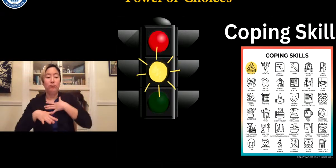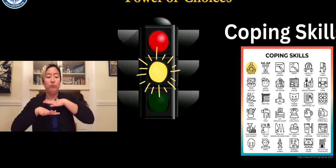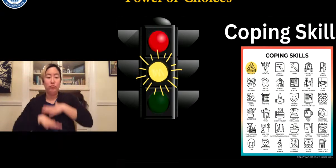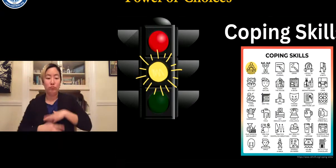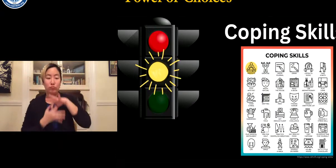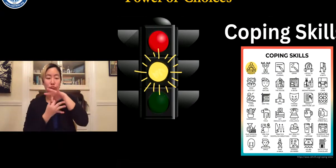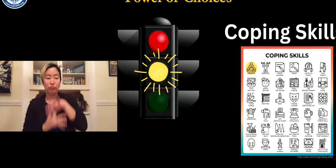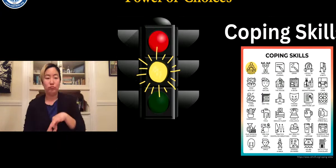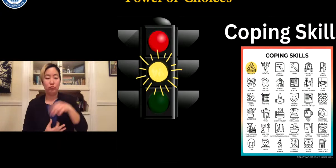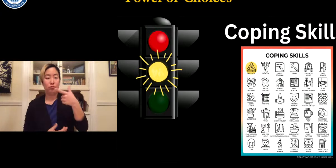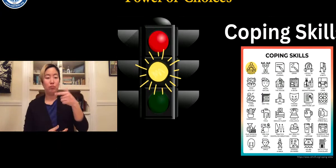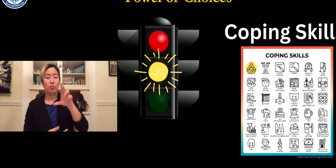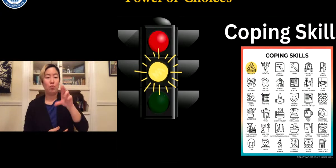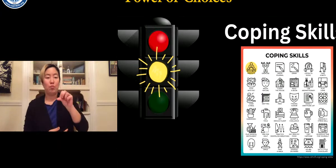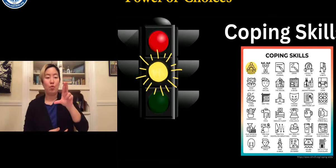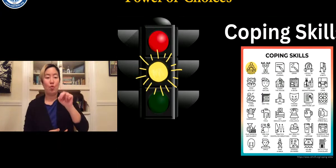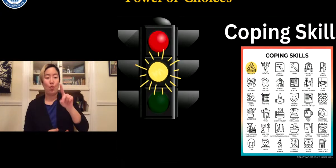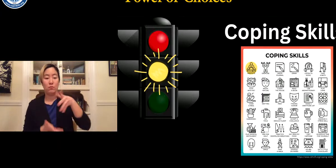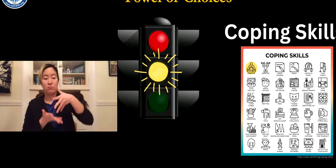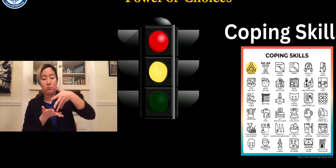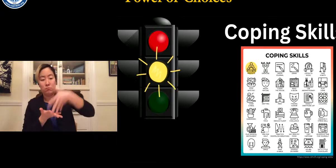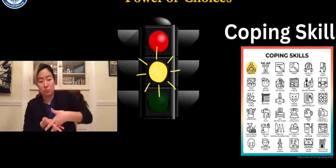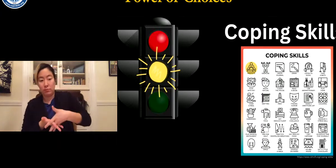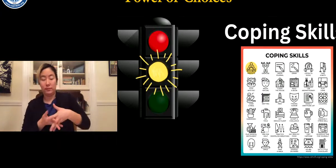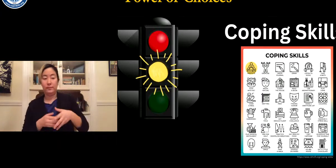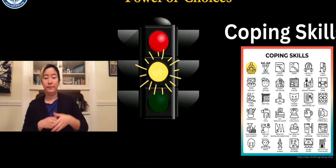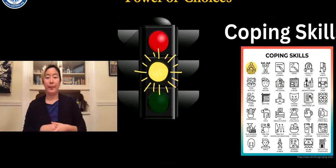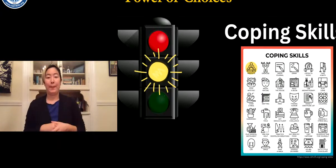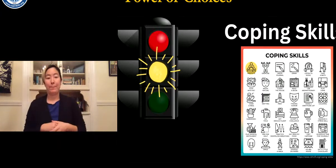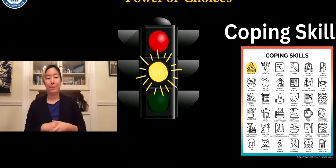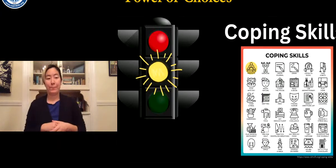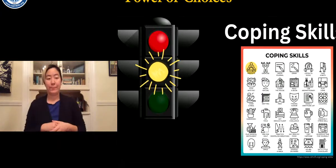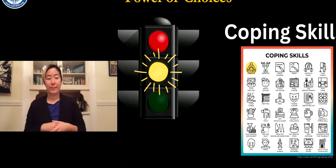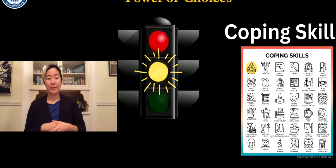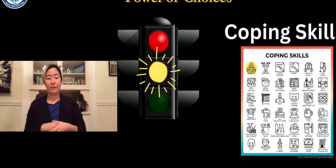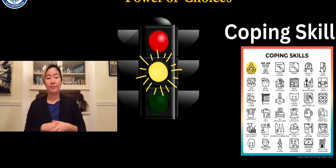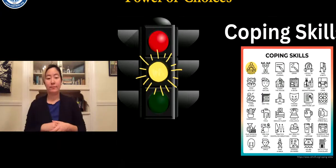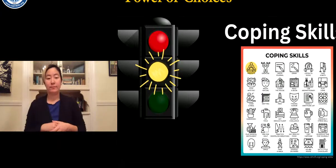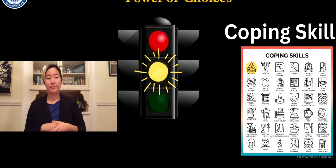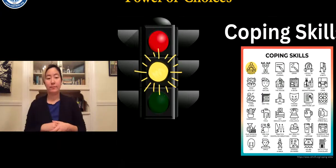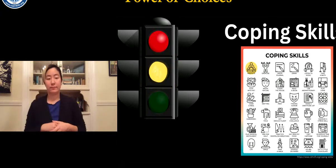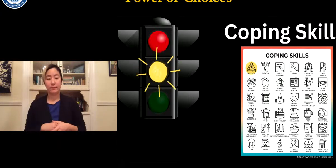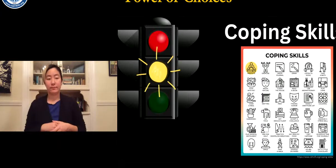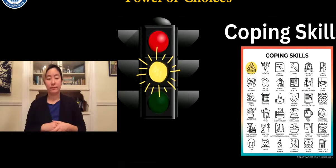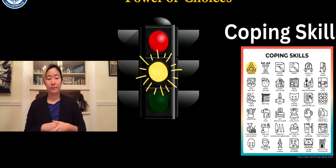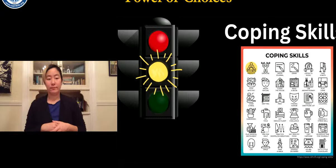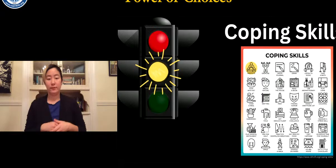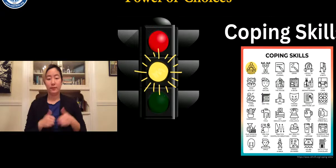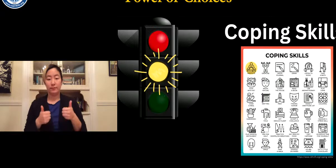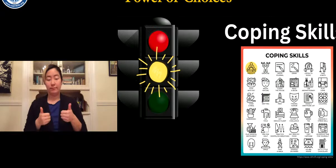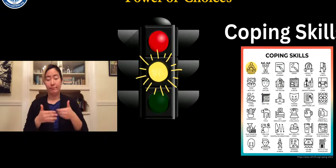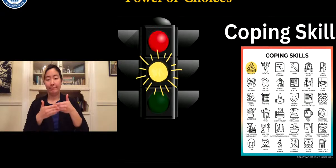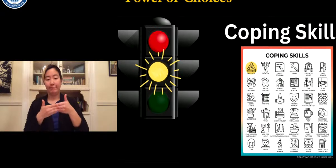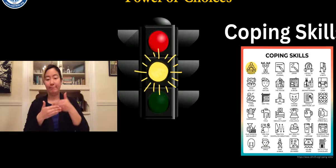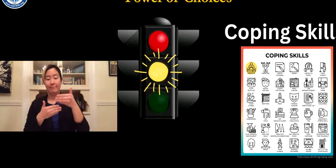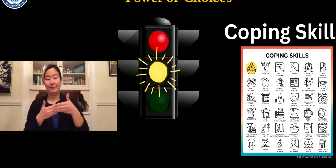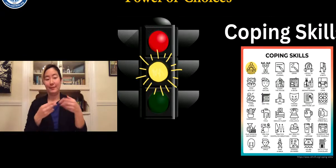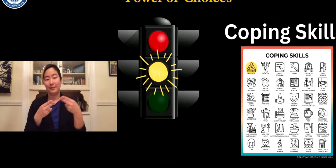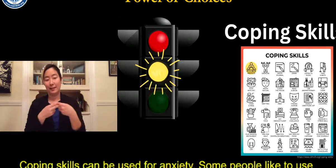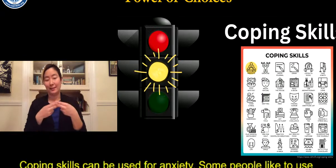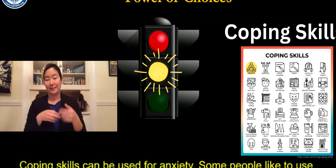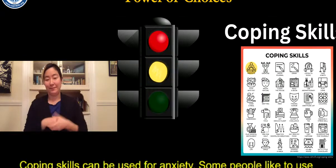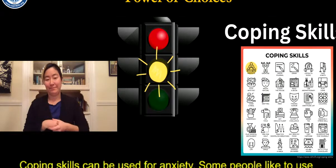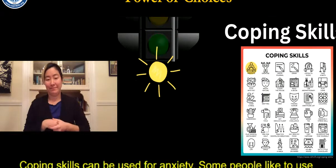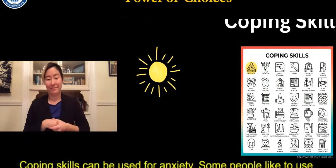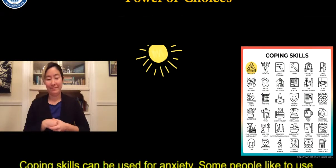ball, which allows them to settle down and cope. Other people use a weighted blanket that they can use to